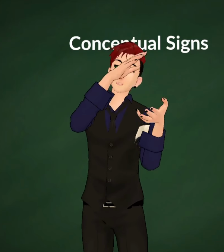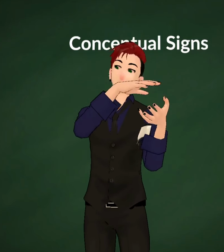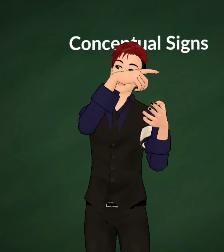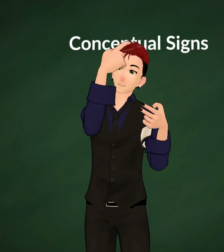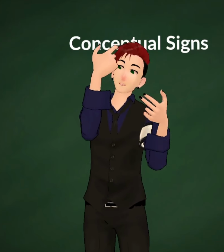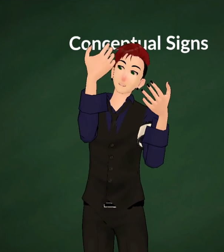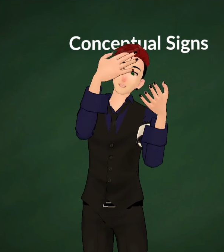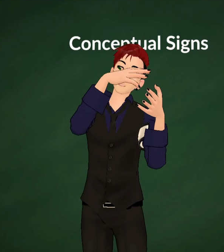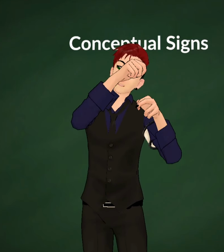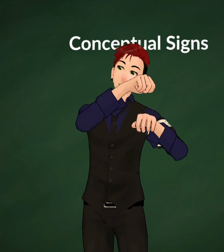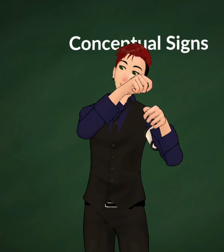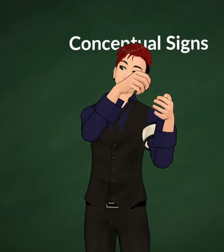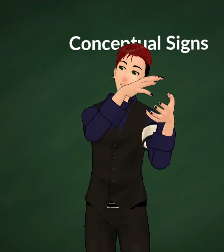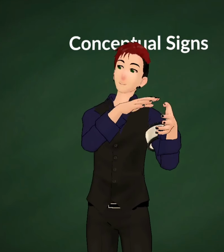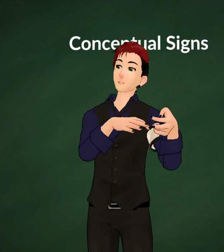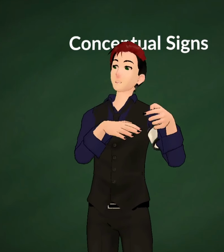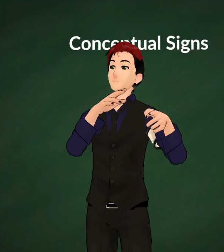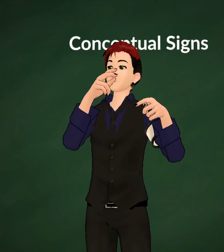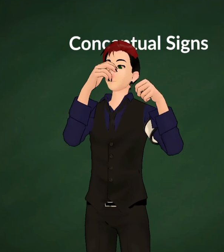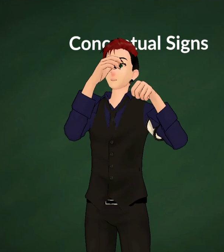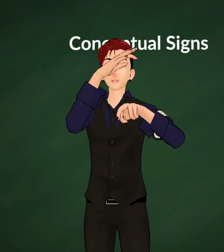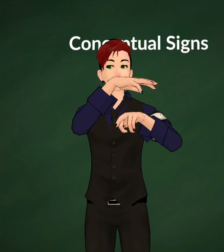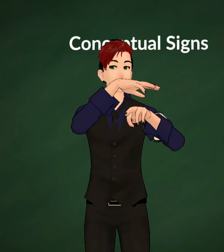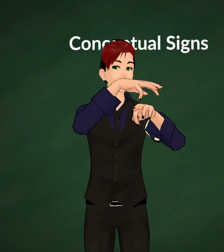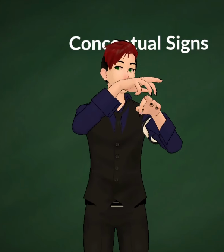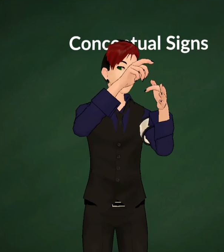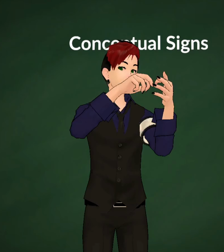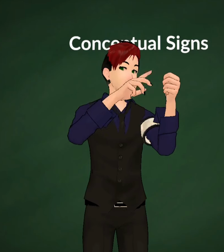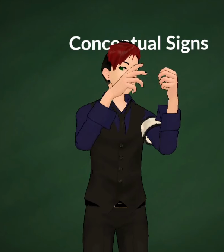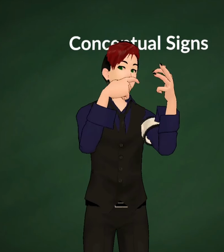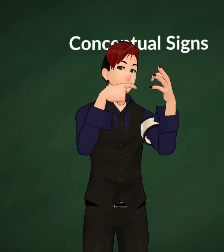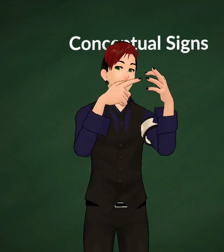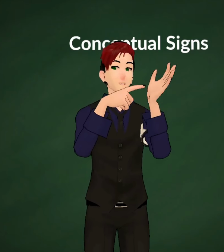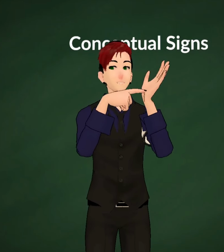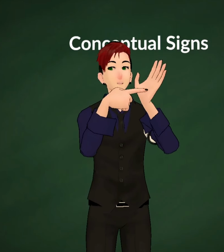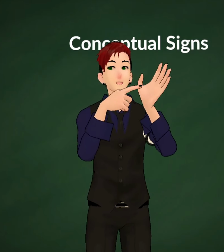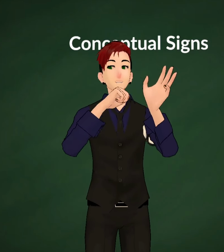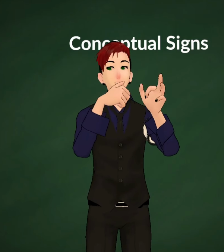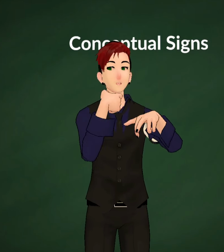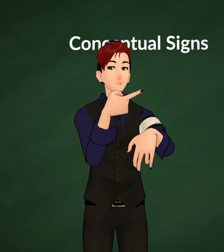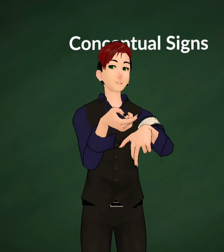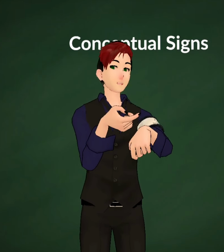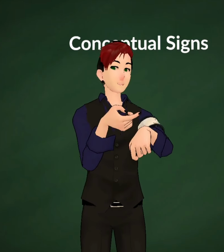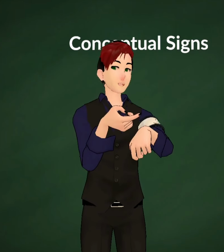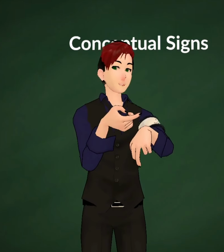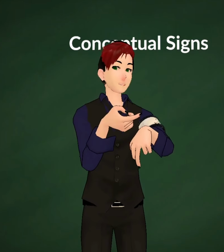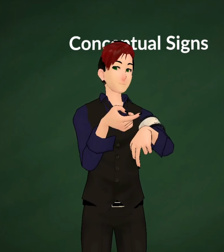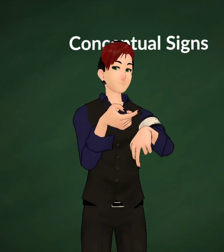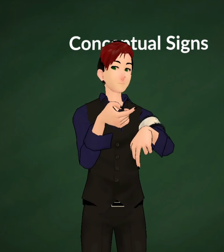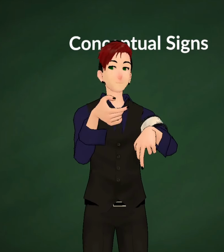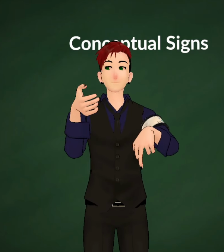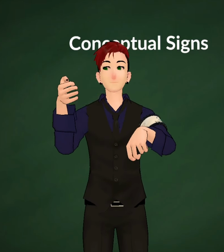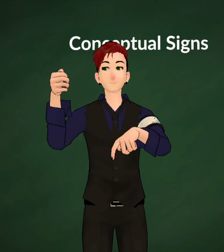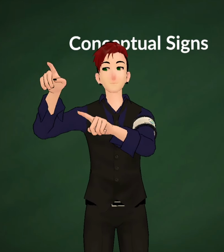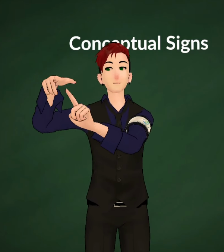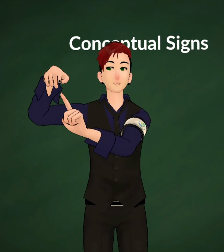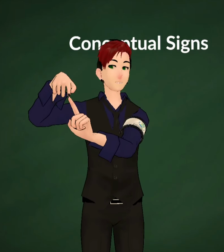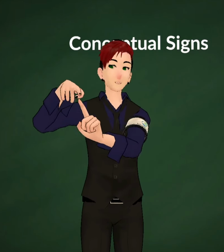back to school because, again, I work in a school. Like, my English teachers would always say, like, show, don't tell. ASL